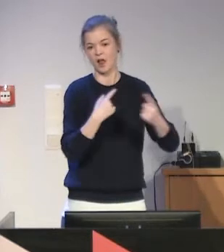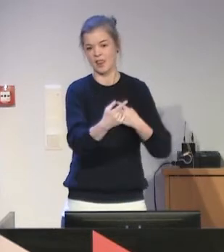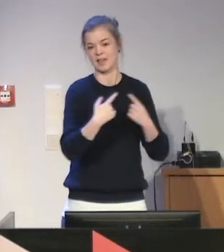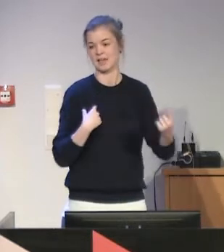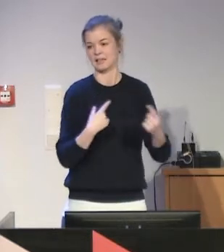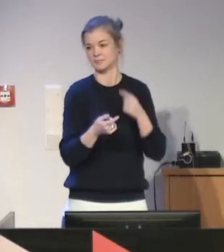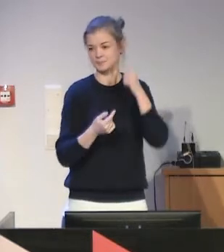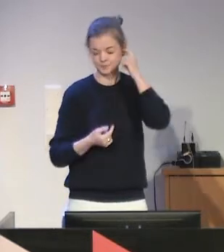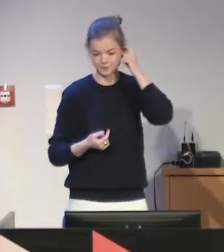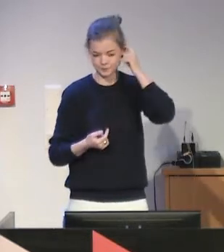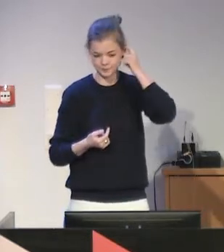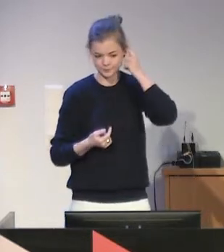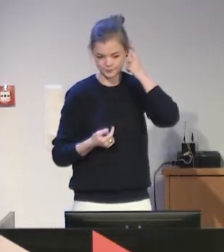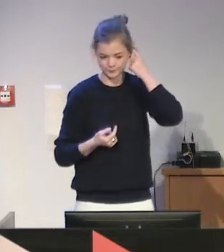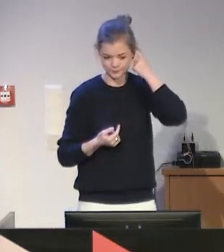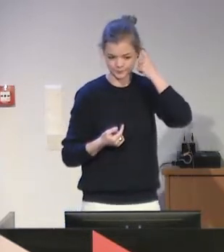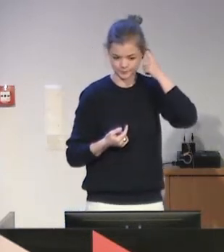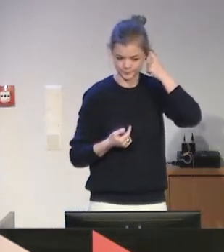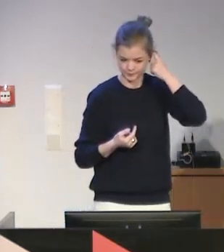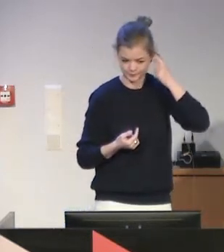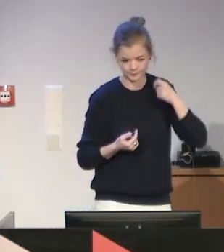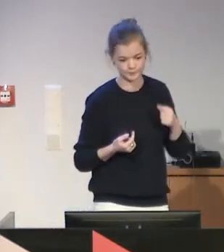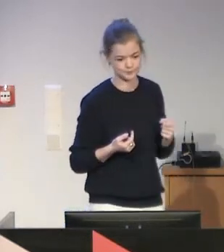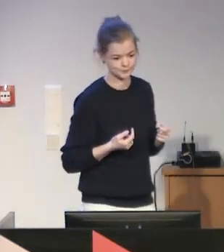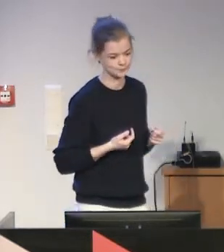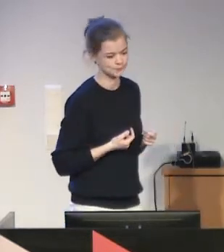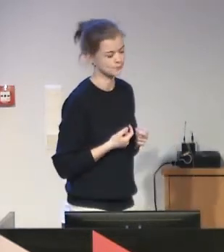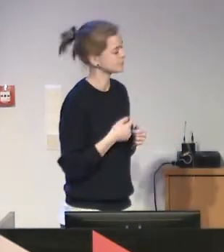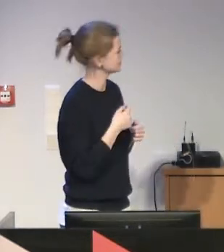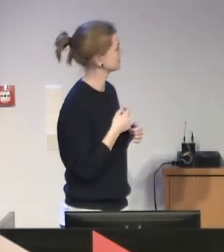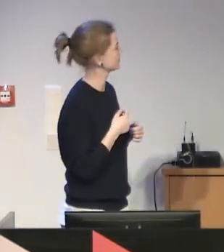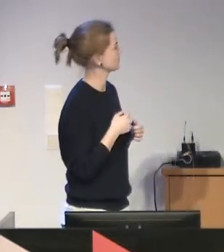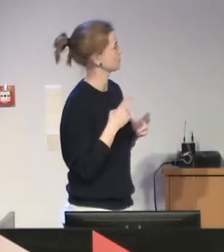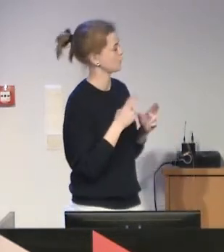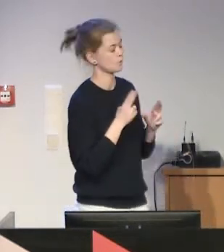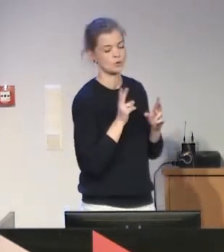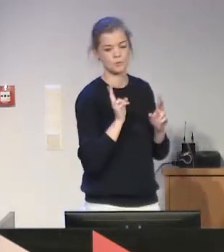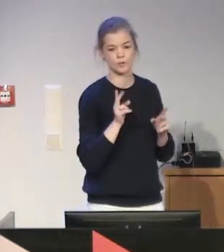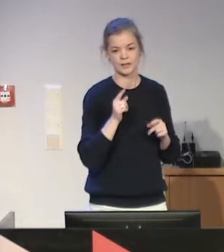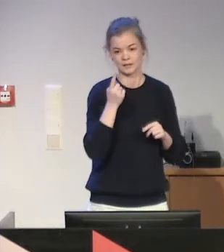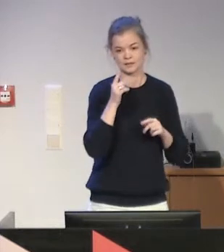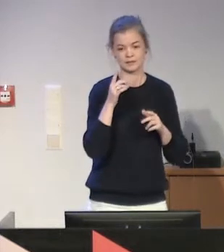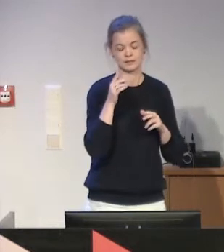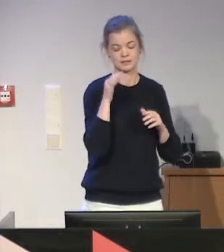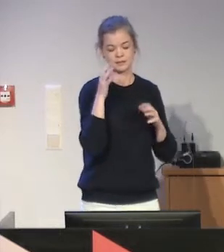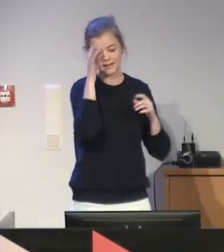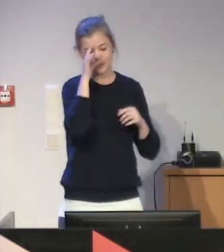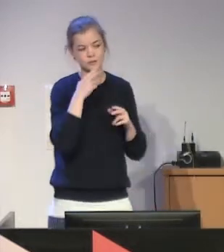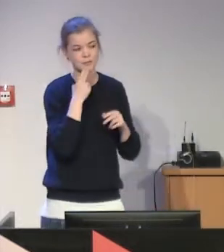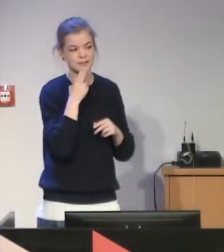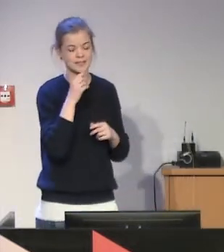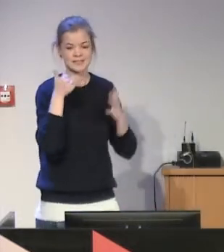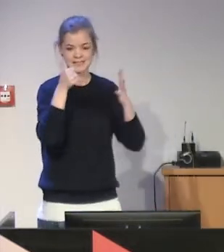so that I could actually see what's happening in the discussion, in the dialogue.